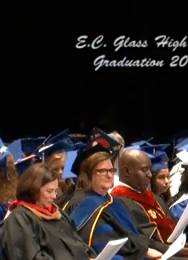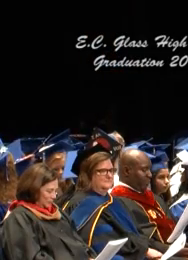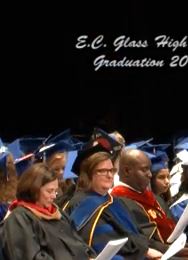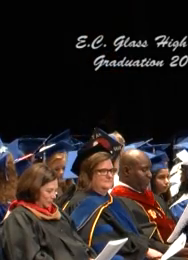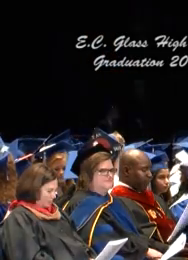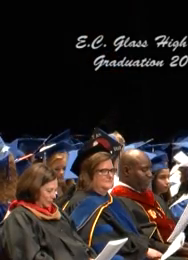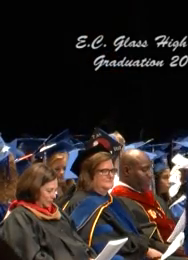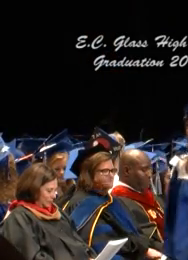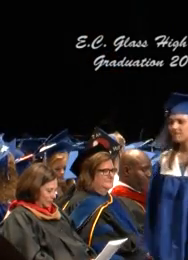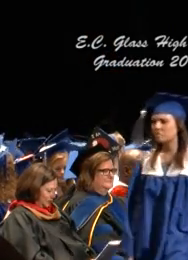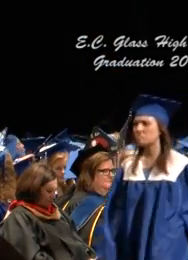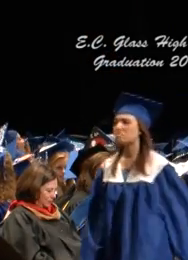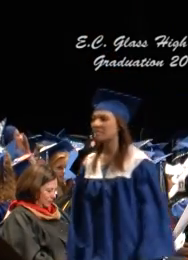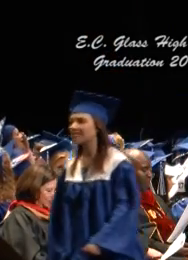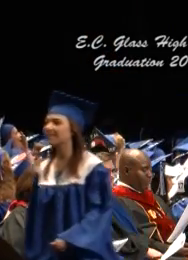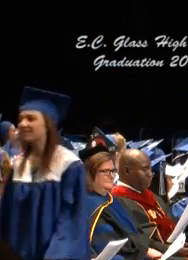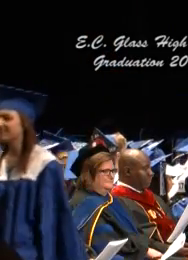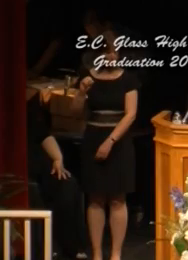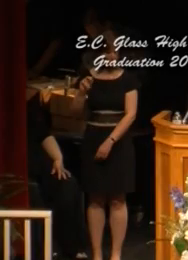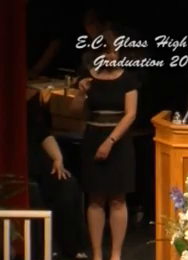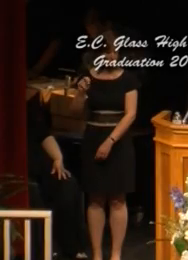James Thomas O'Connell.